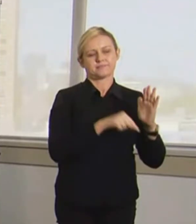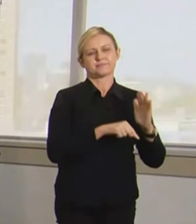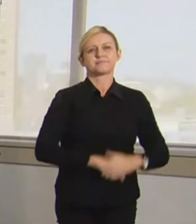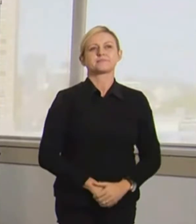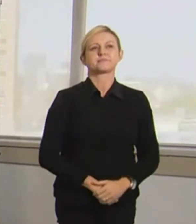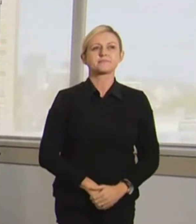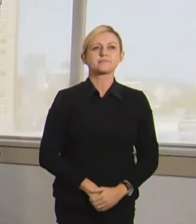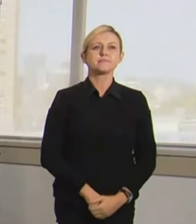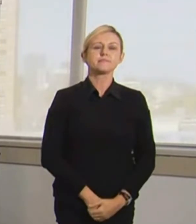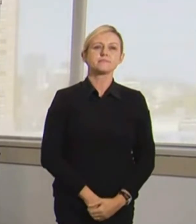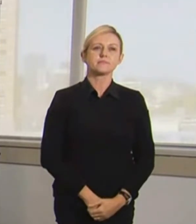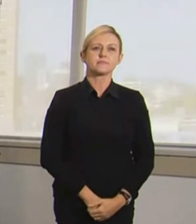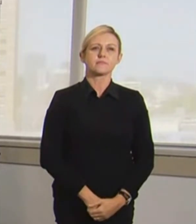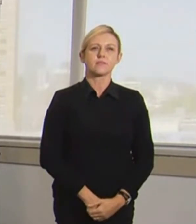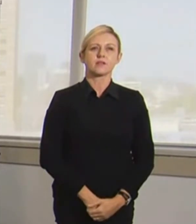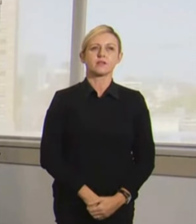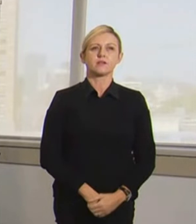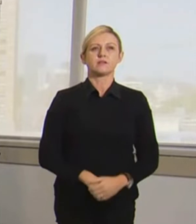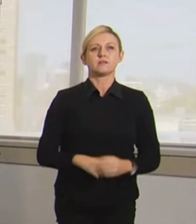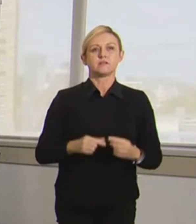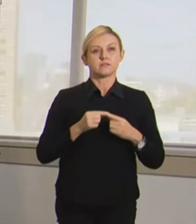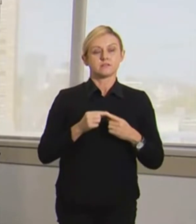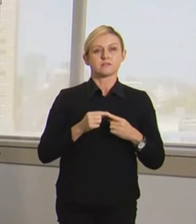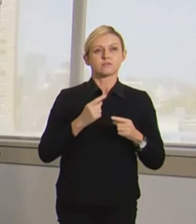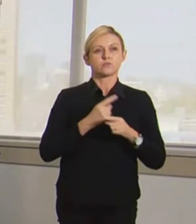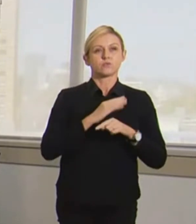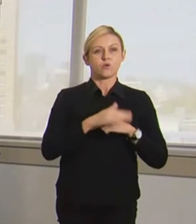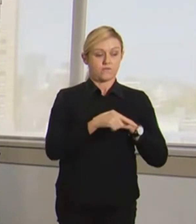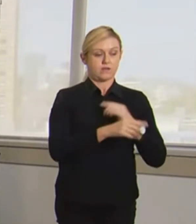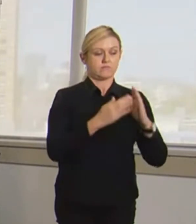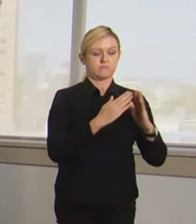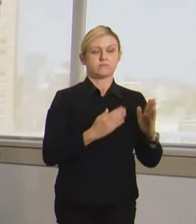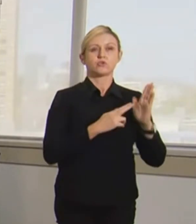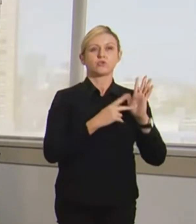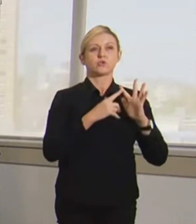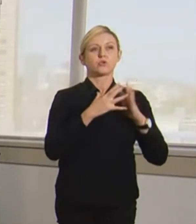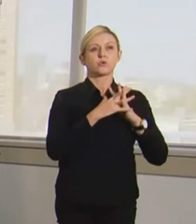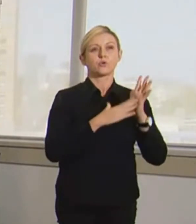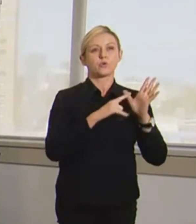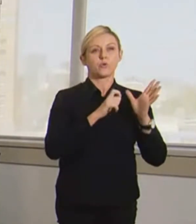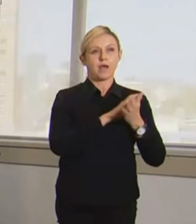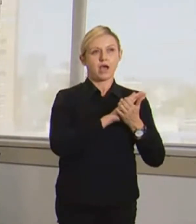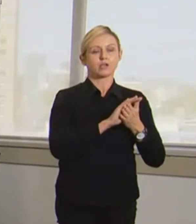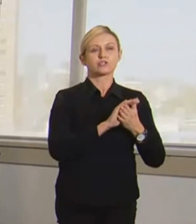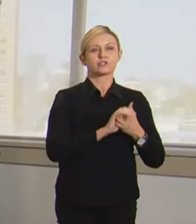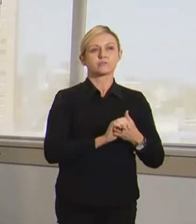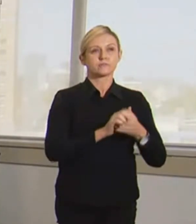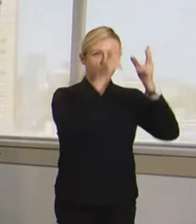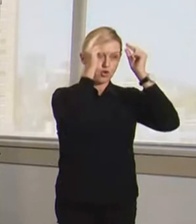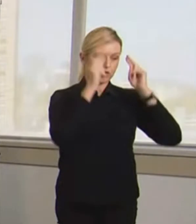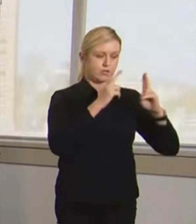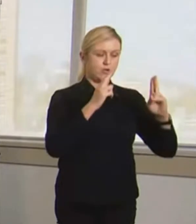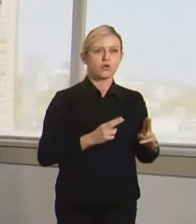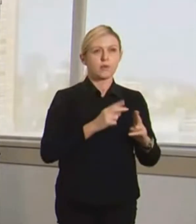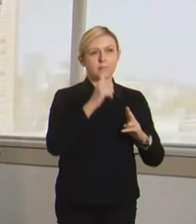I say on the issue of Newmarch and Anglicare, everybody is still working flat